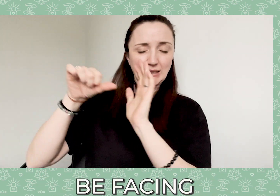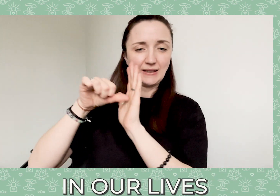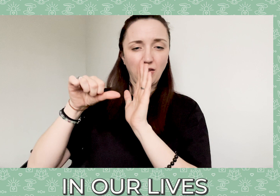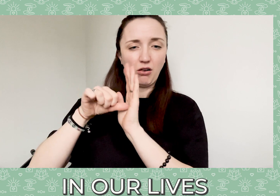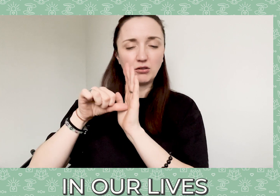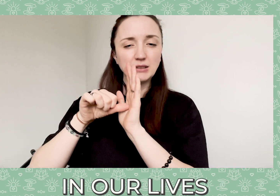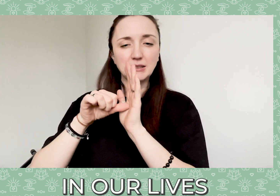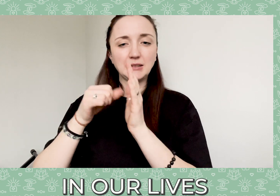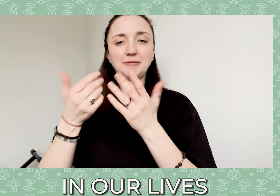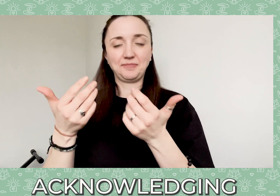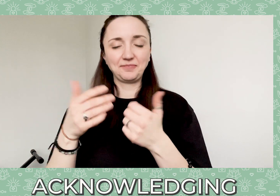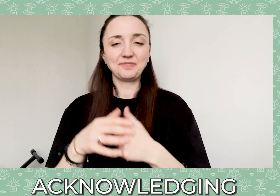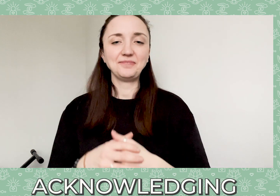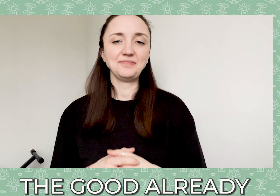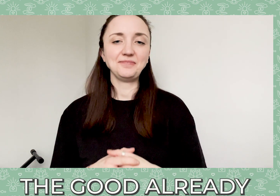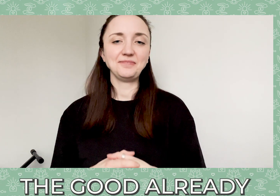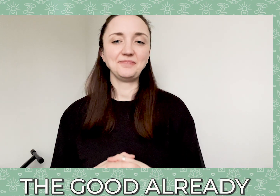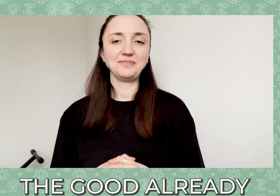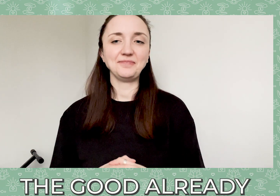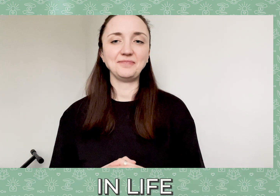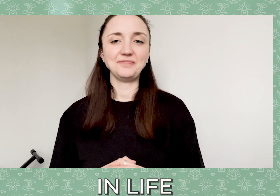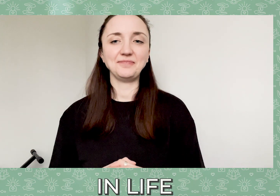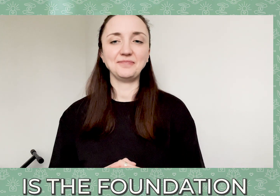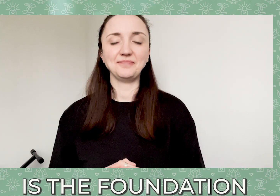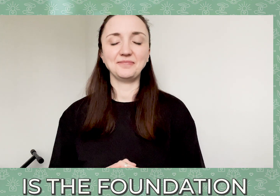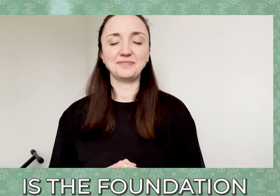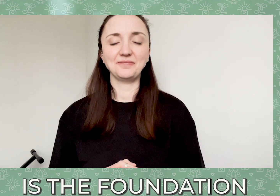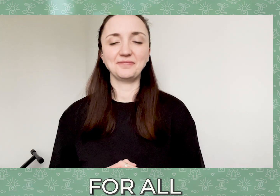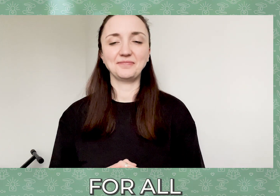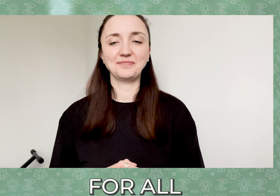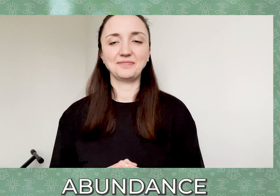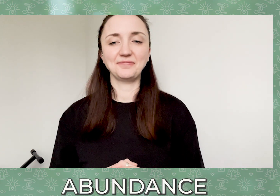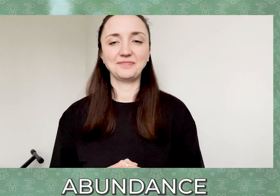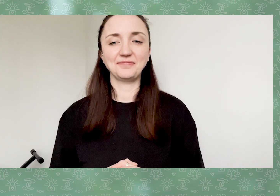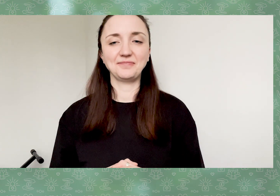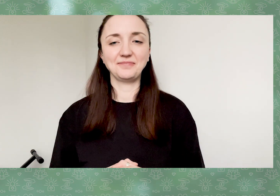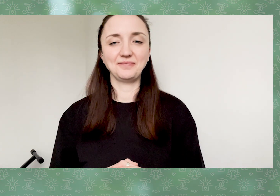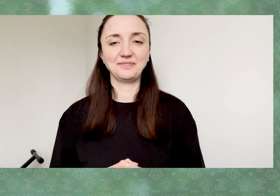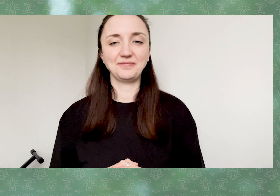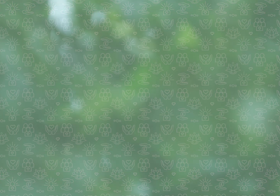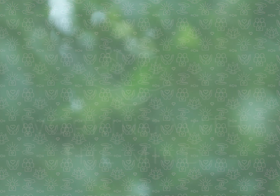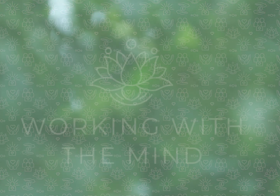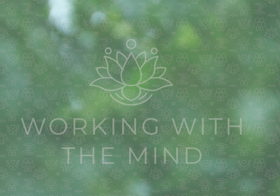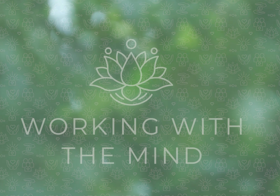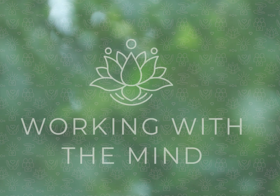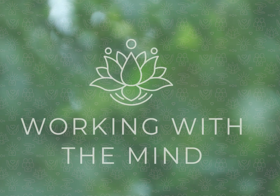that we may be facing in our lives. Acknowledging the good already in life is the foundation for all abundance,